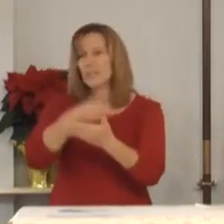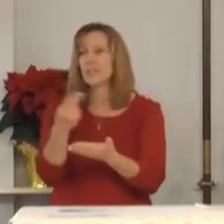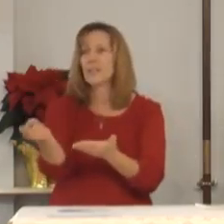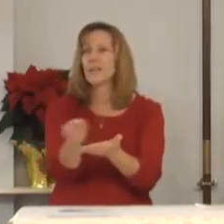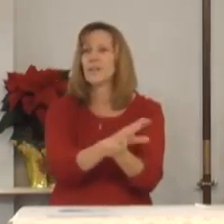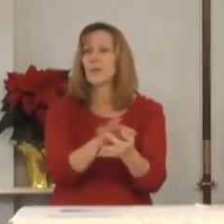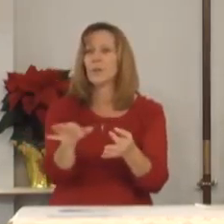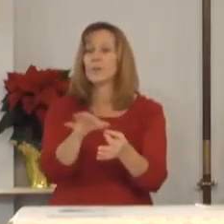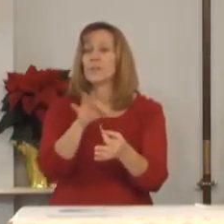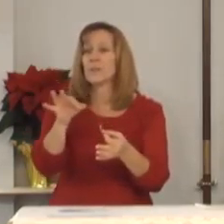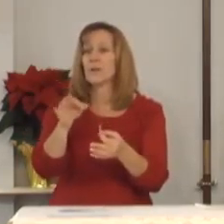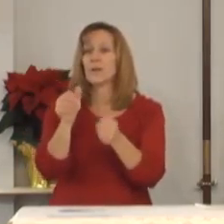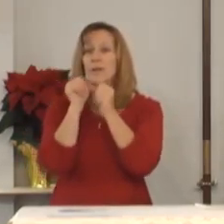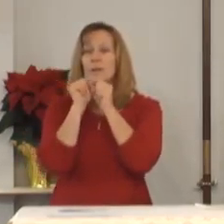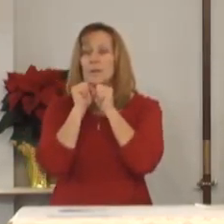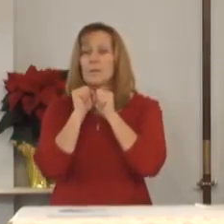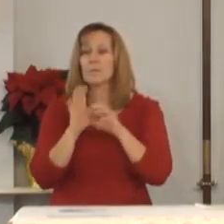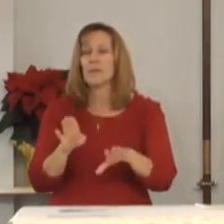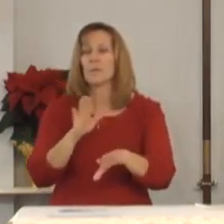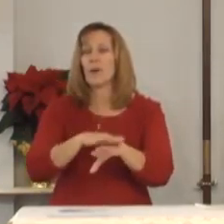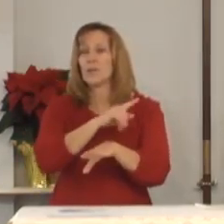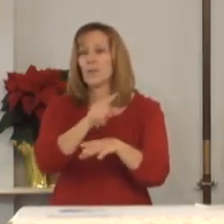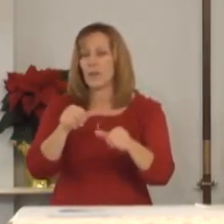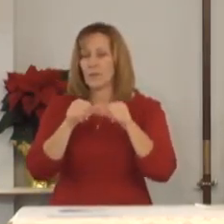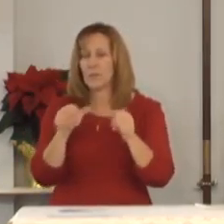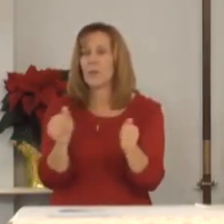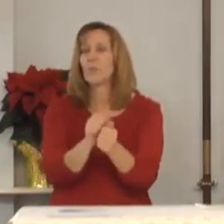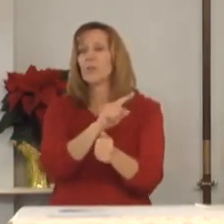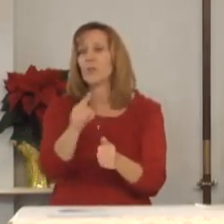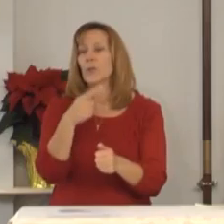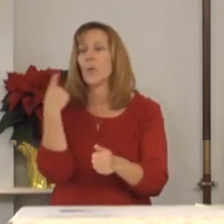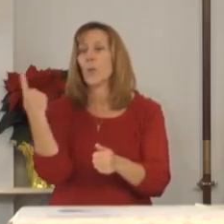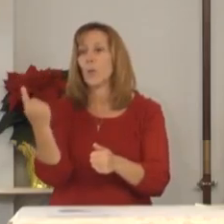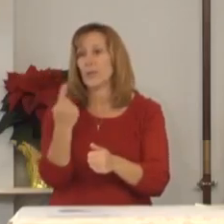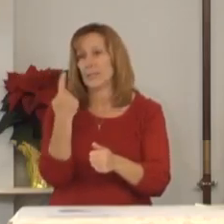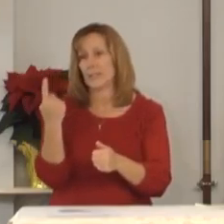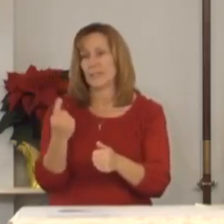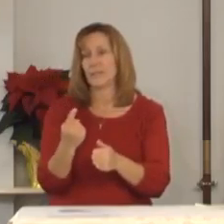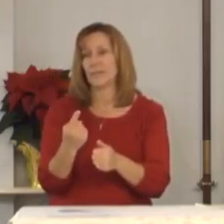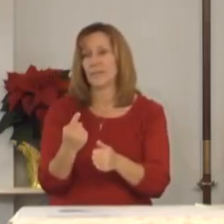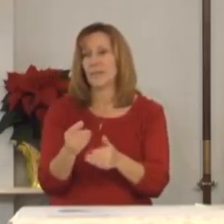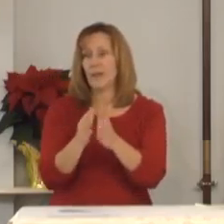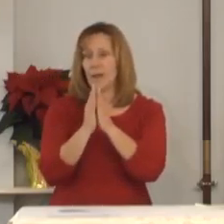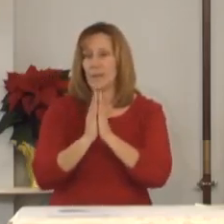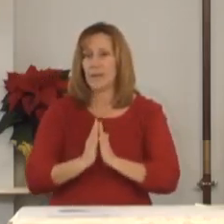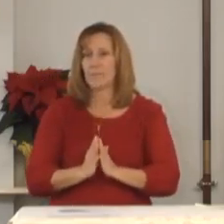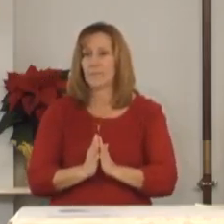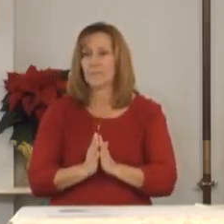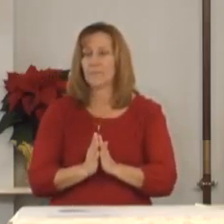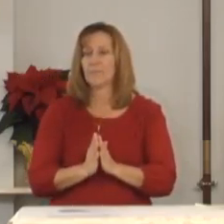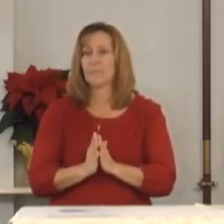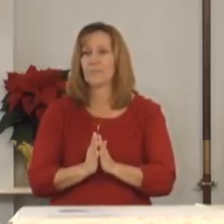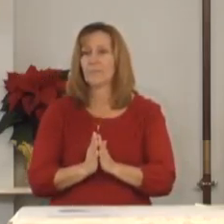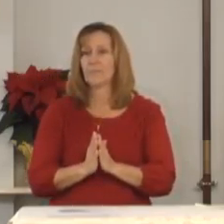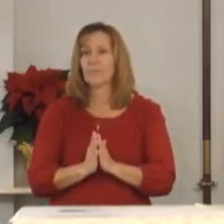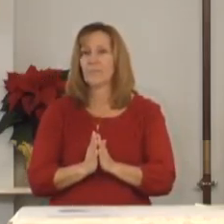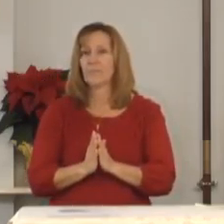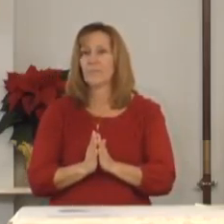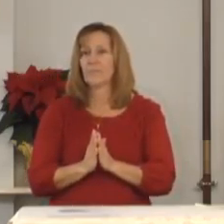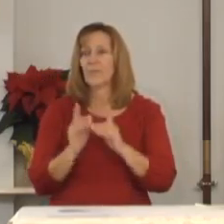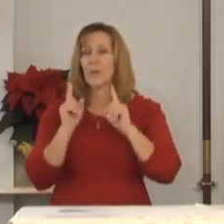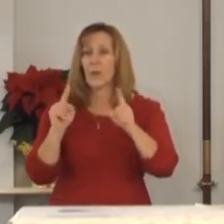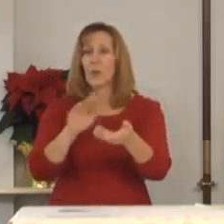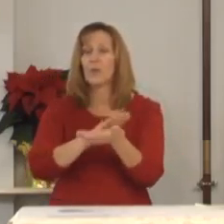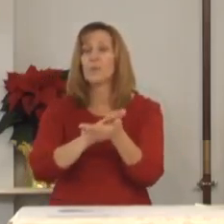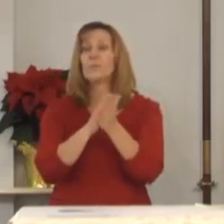Holy Spirit be upon you and remain with you always. Amen.